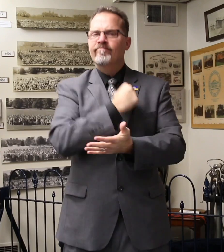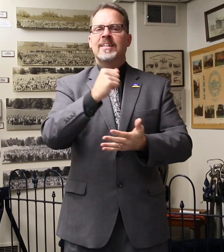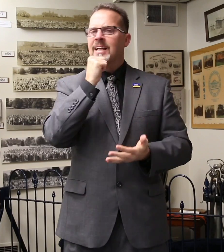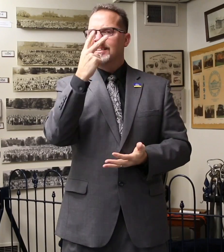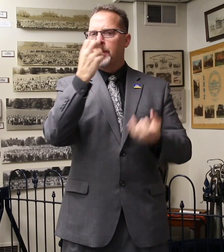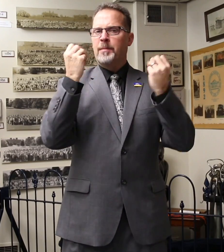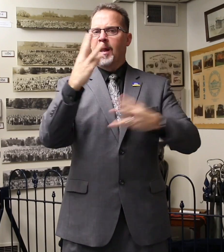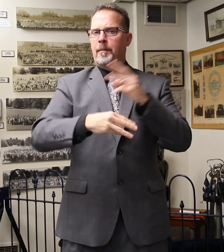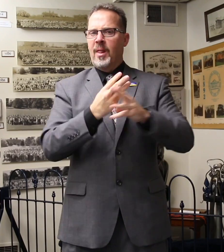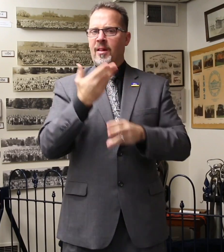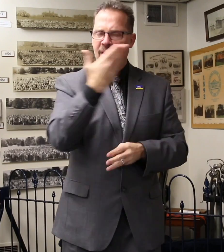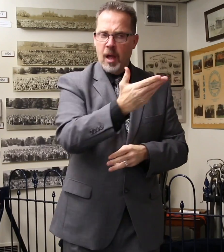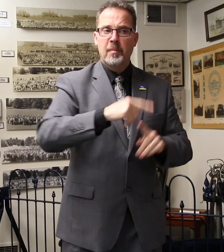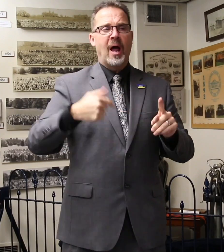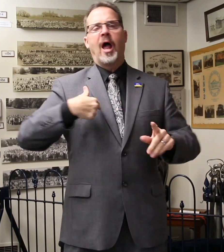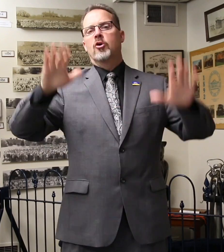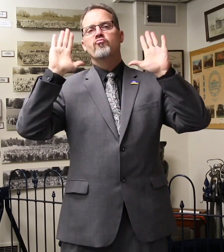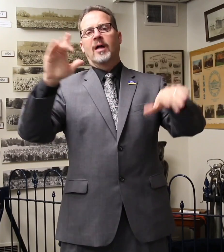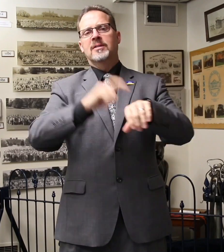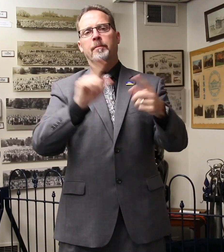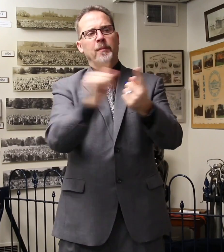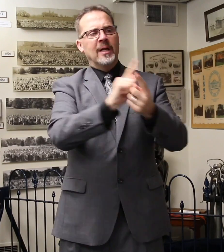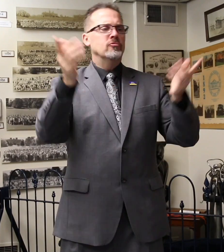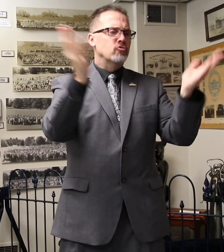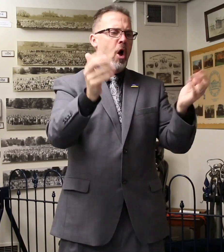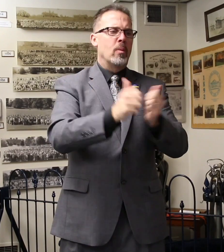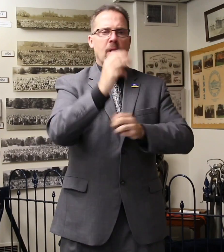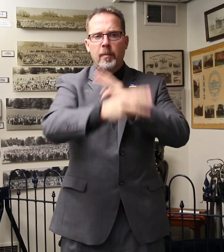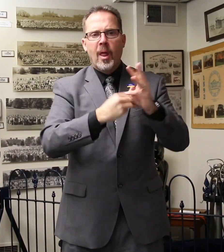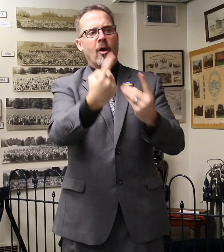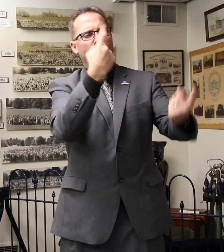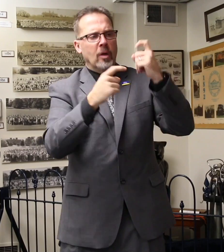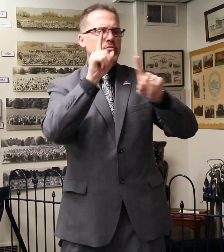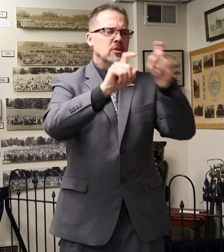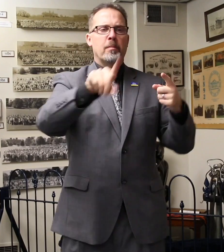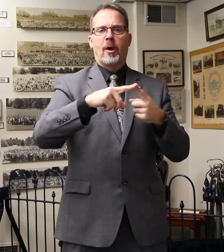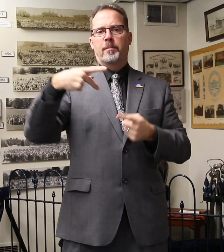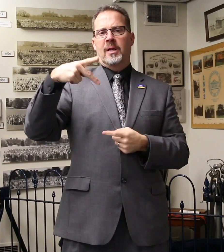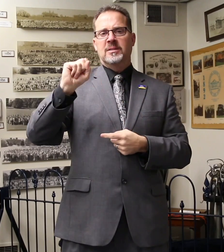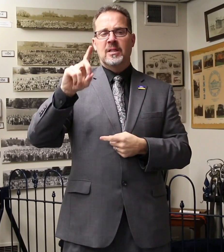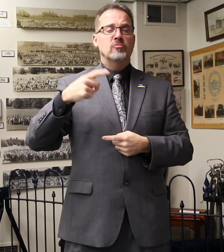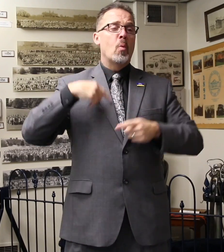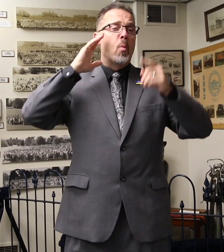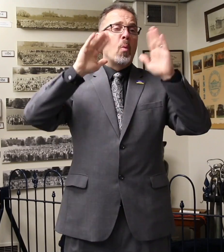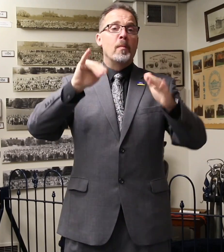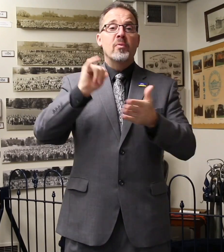there. Unfortunately, there were not many alumni in attendance, but I still had a great time talking with and meeting with people who did come and being able to